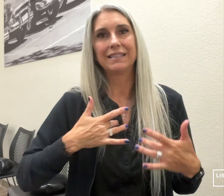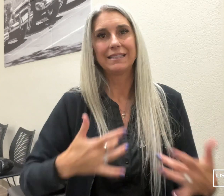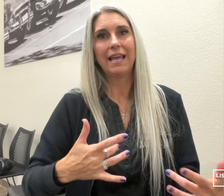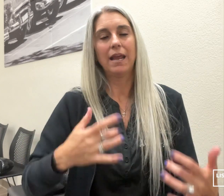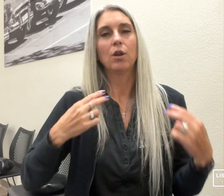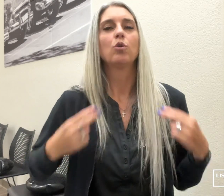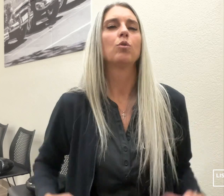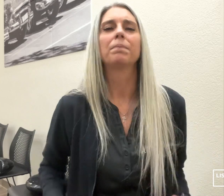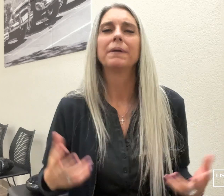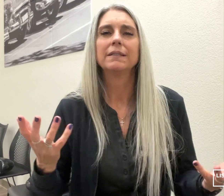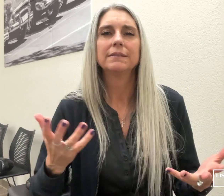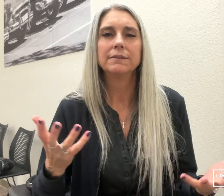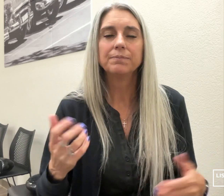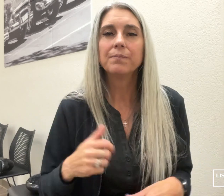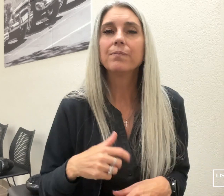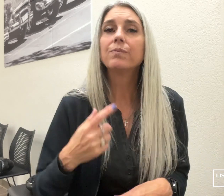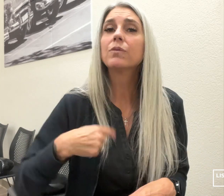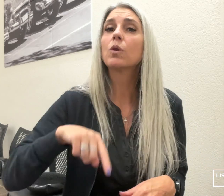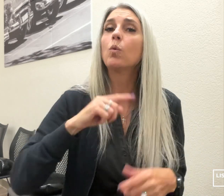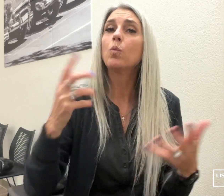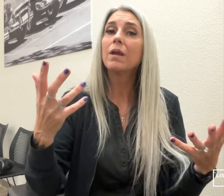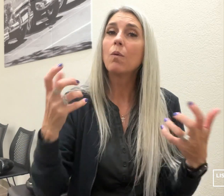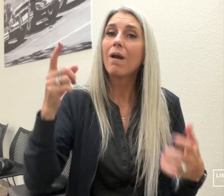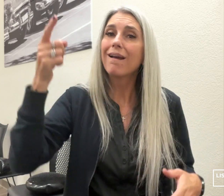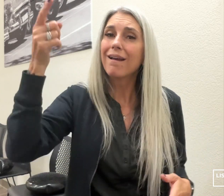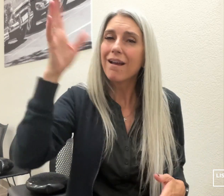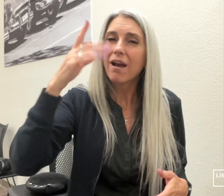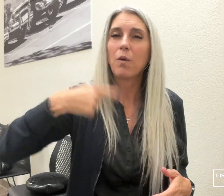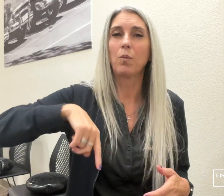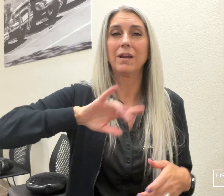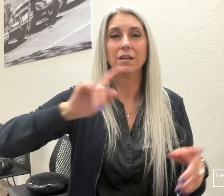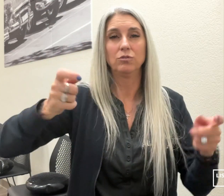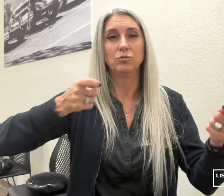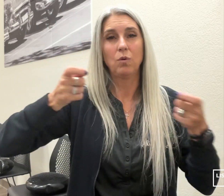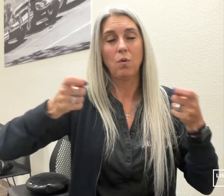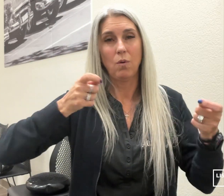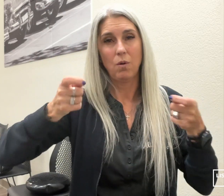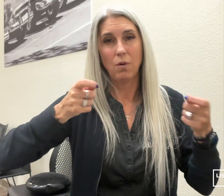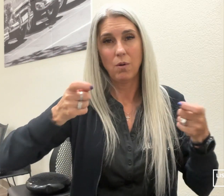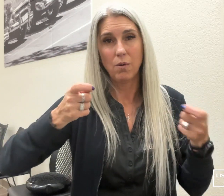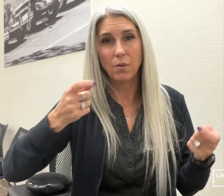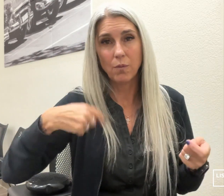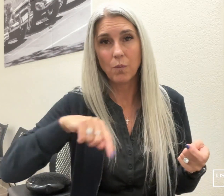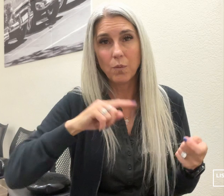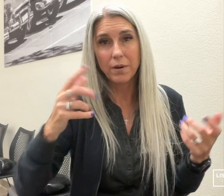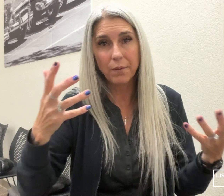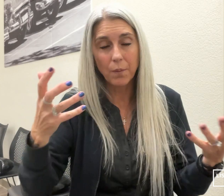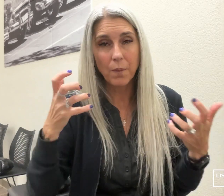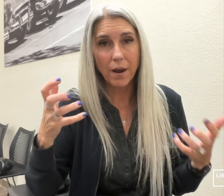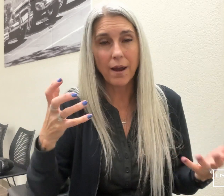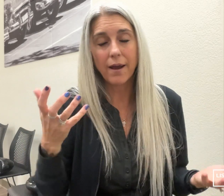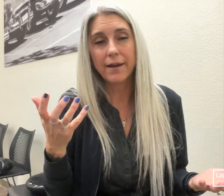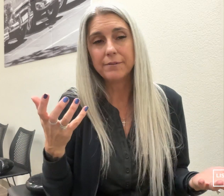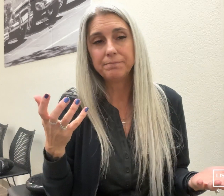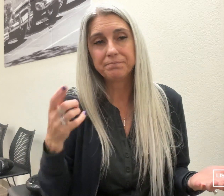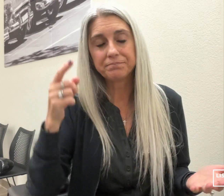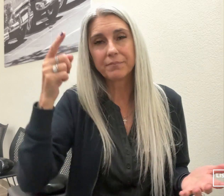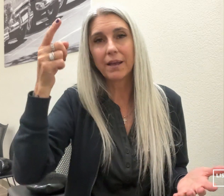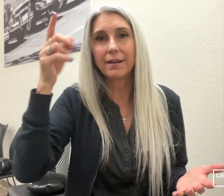tendency of humanity is we want a God that we control. We want a God that's what